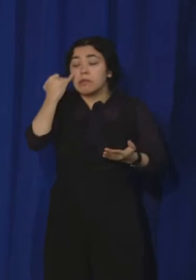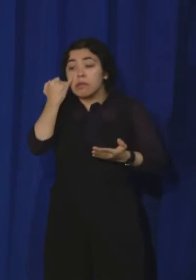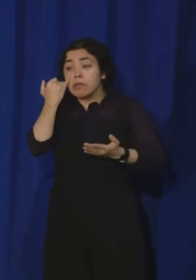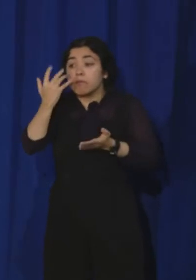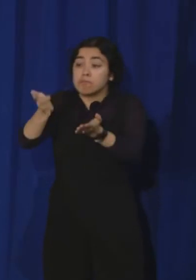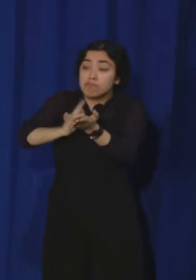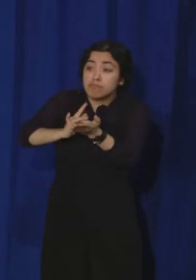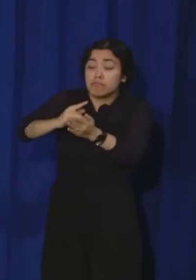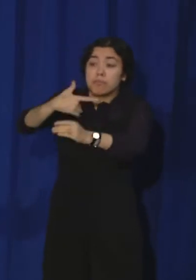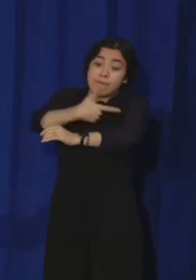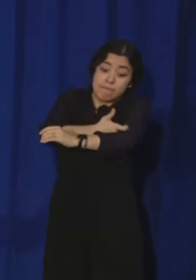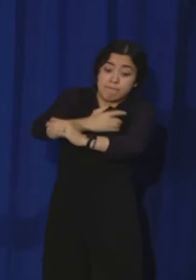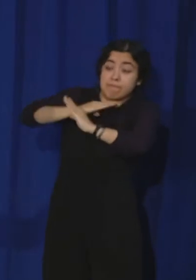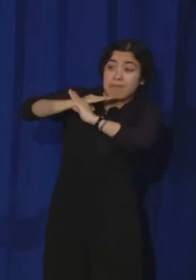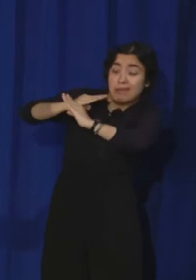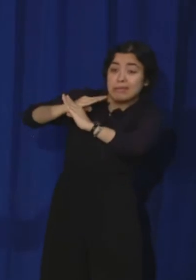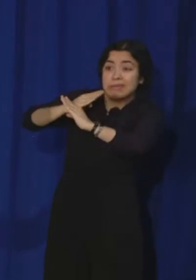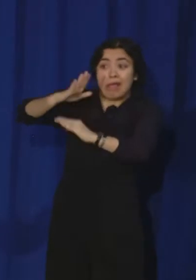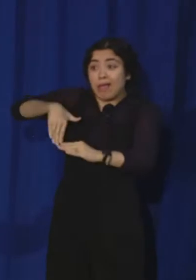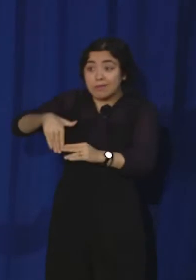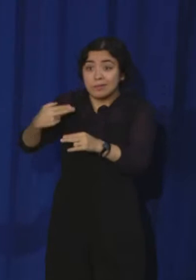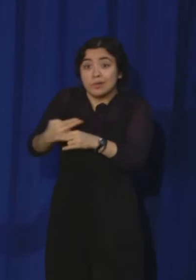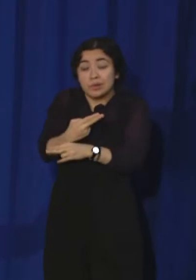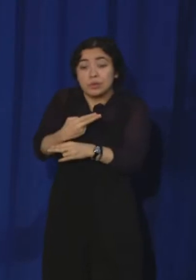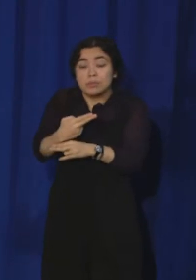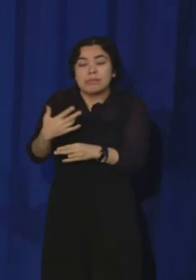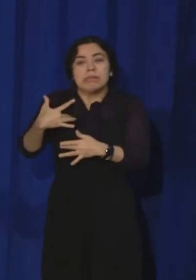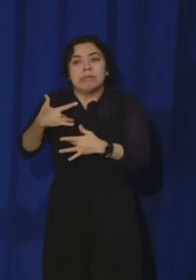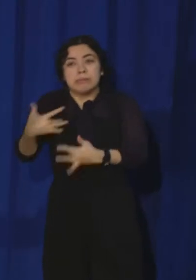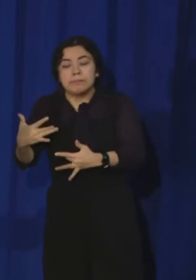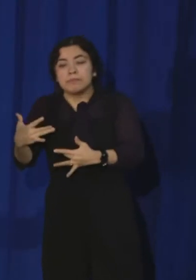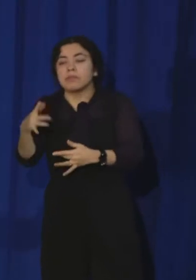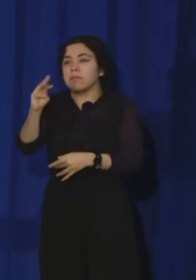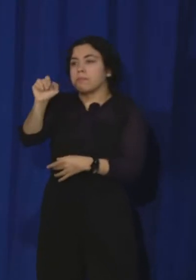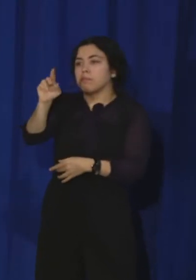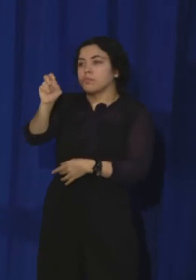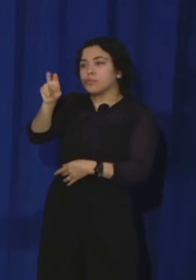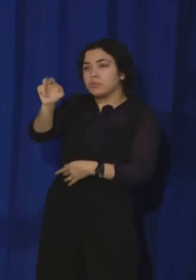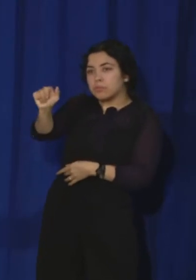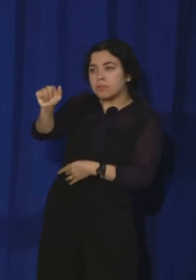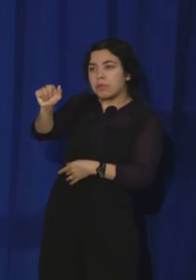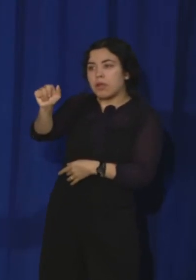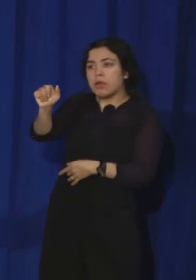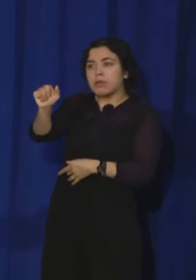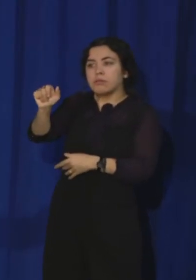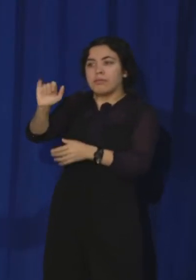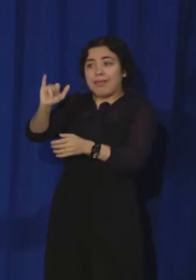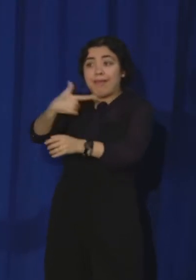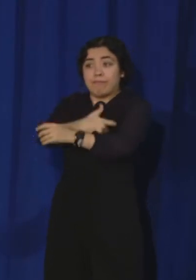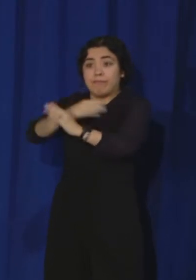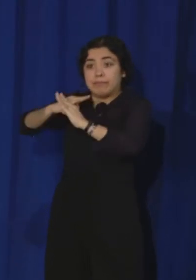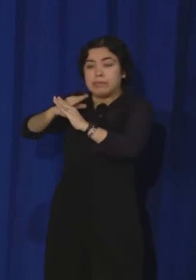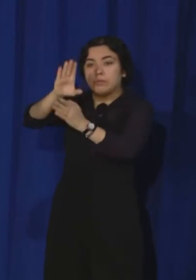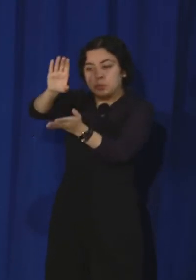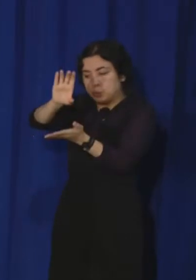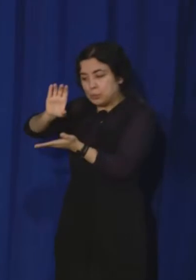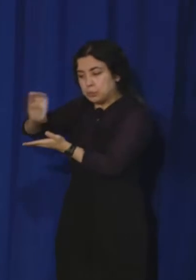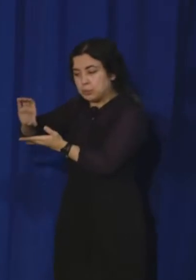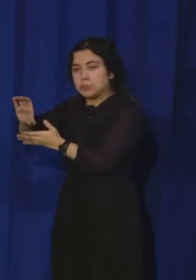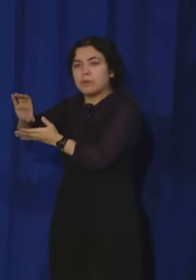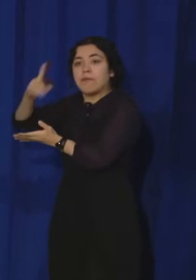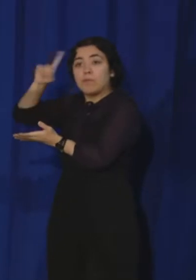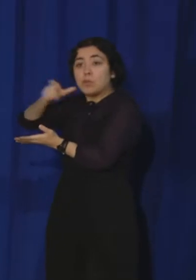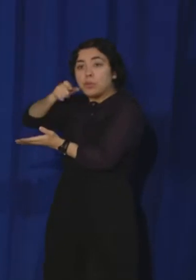a good bit of it is the 74% of the Moderna vaccine that has been set aside for our long-term care facilities. That is